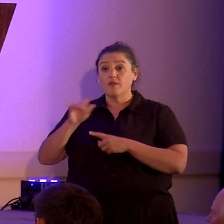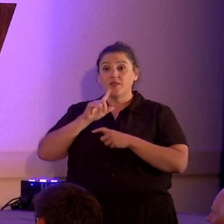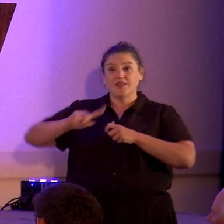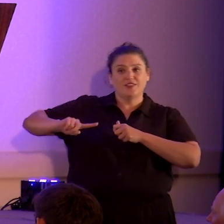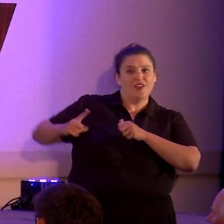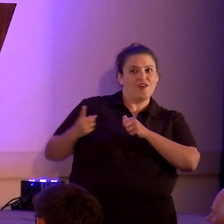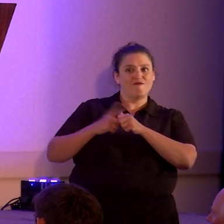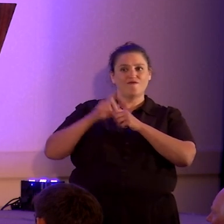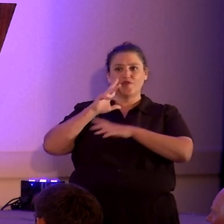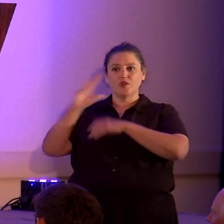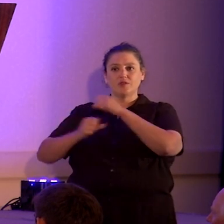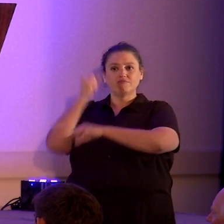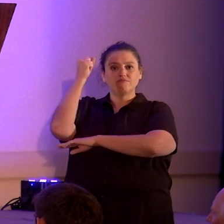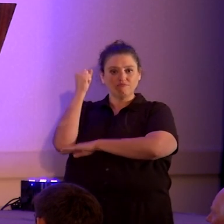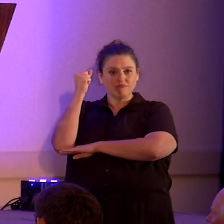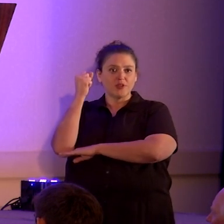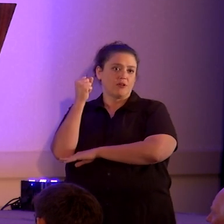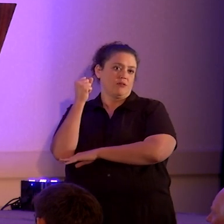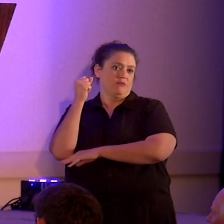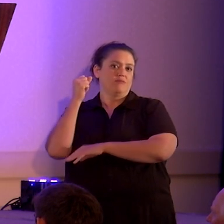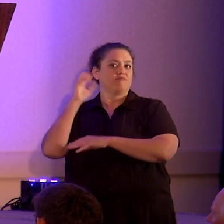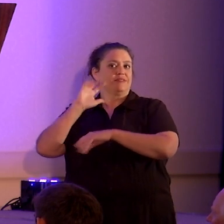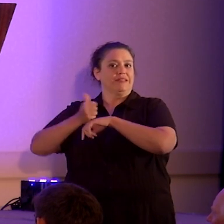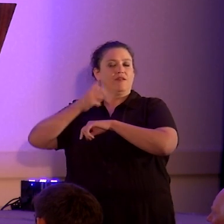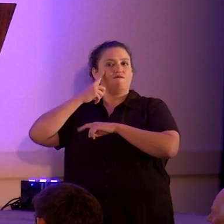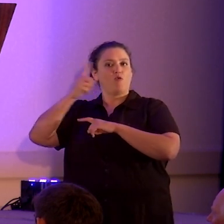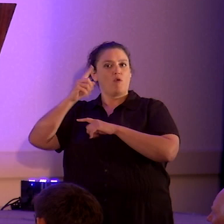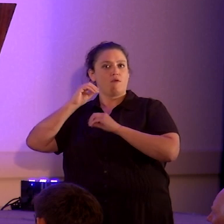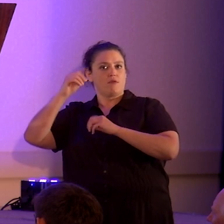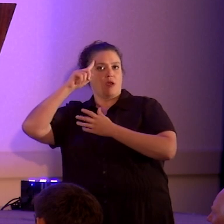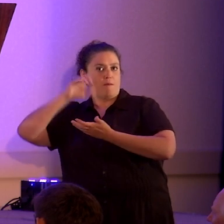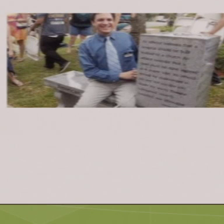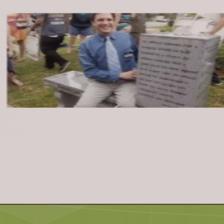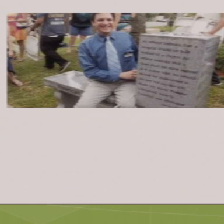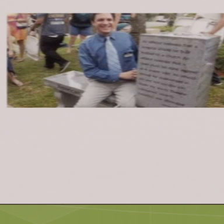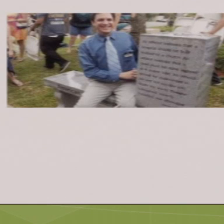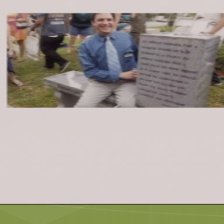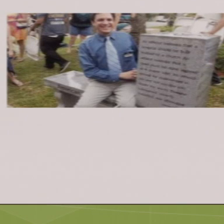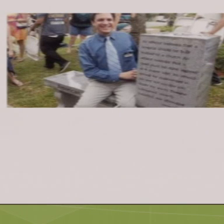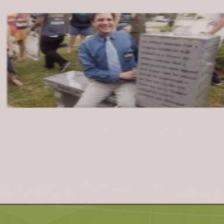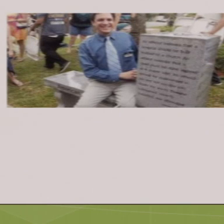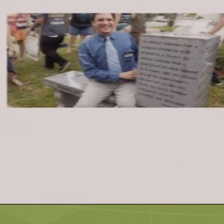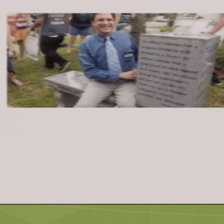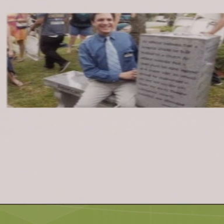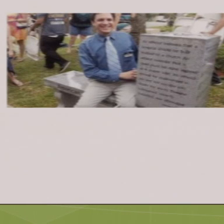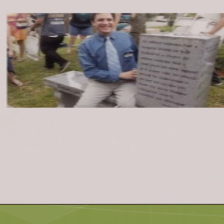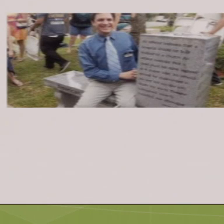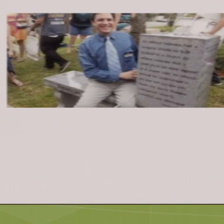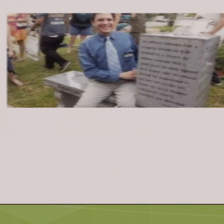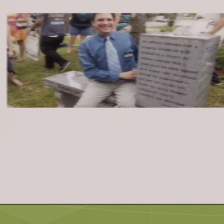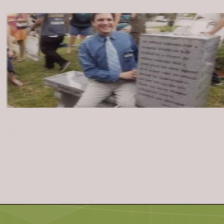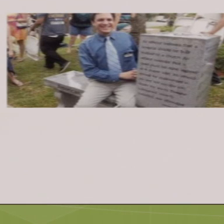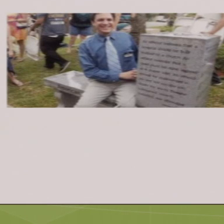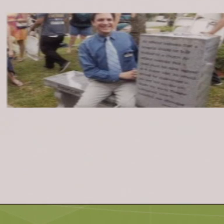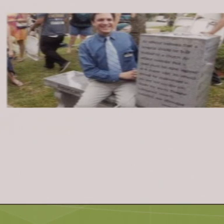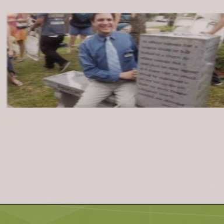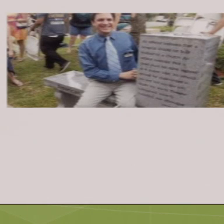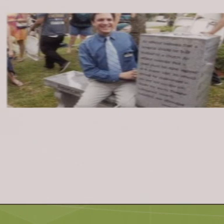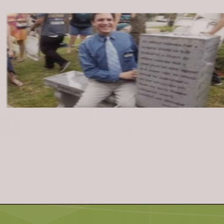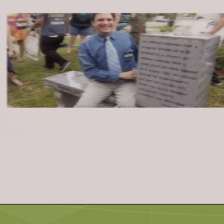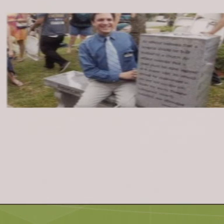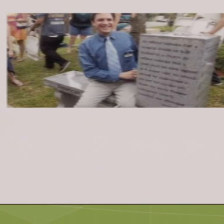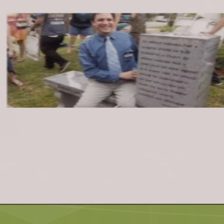atheism and non-belief that has ever been placed on public ground in the United States, and we achieved that last year.